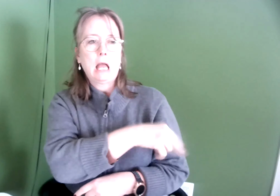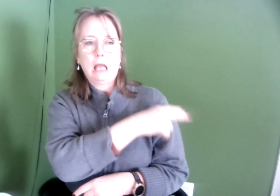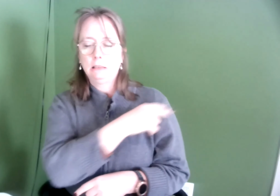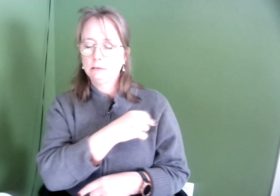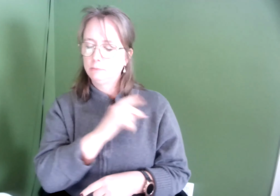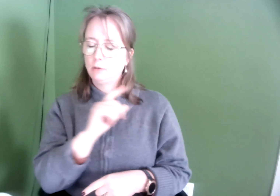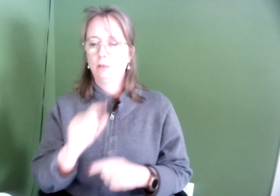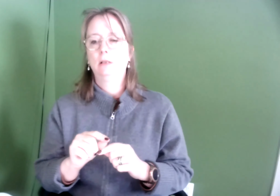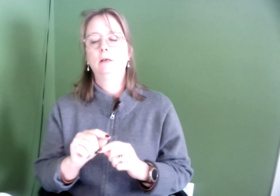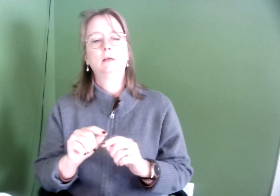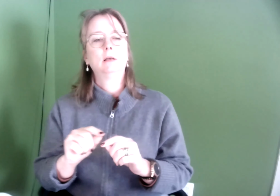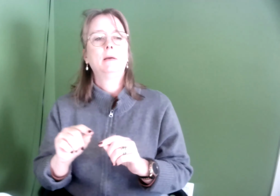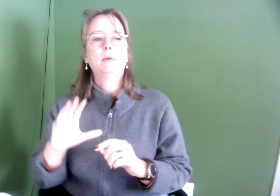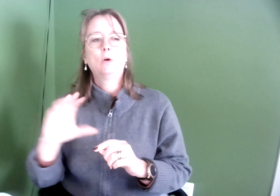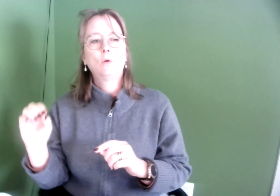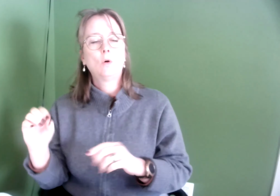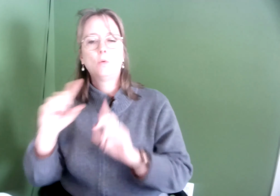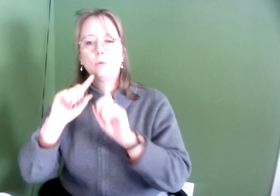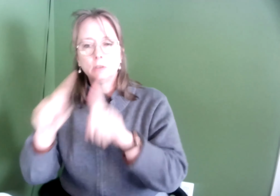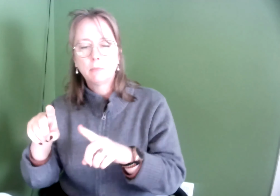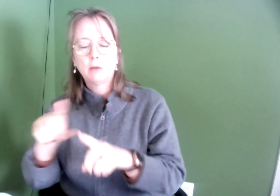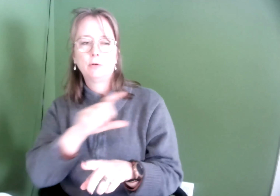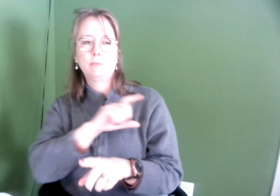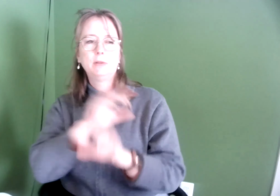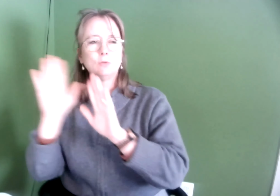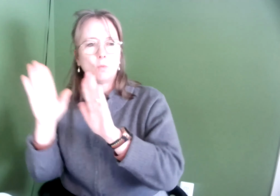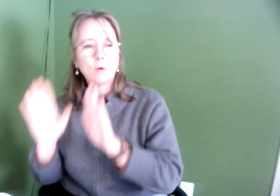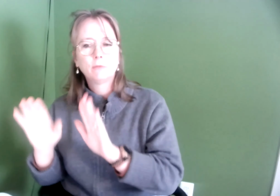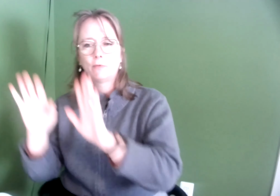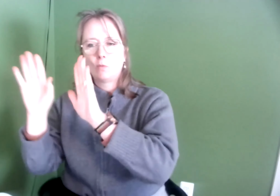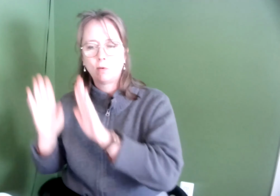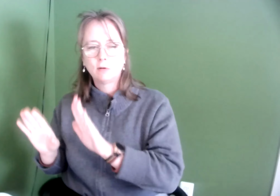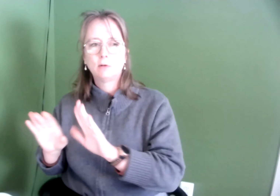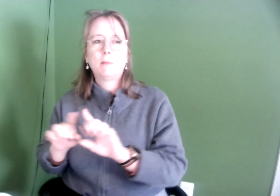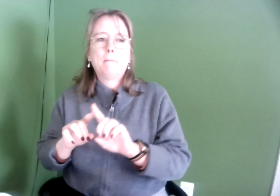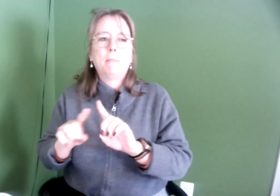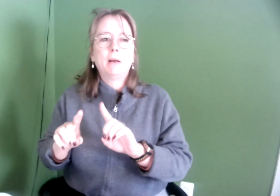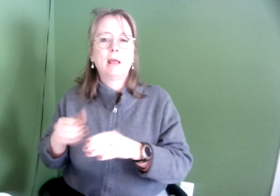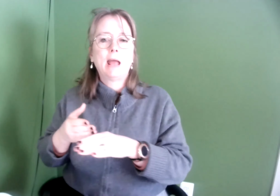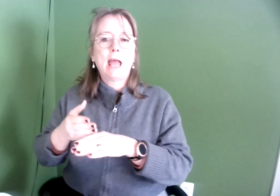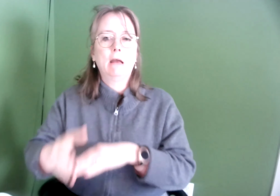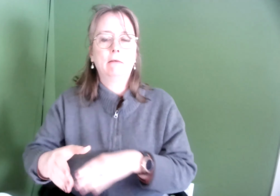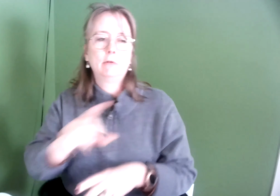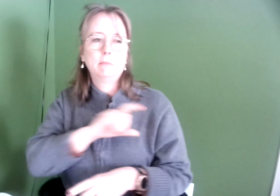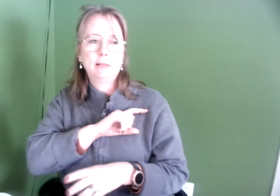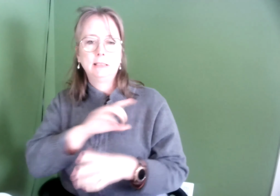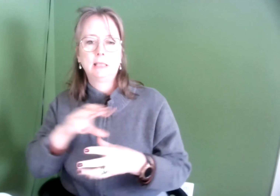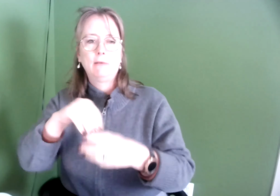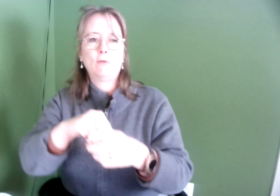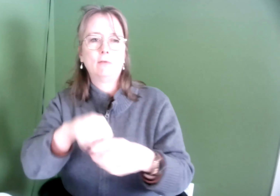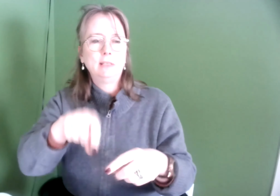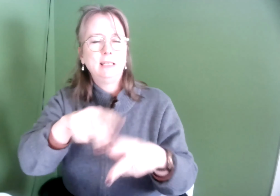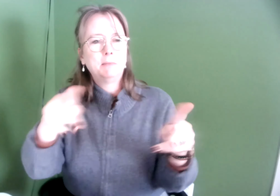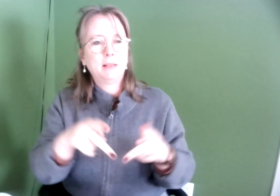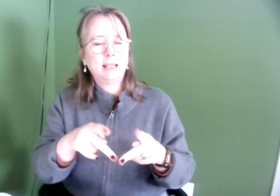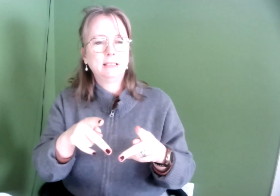and the police are great, but they need a place for those people after that step. So I just